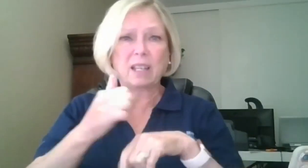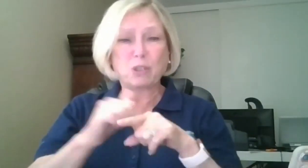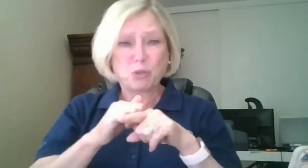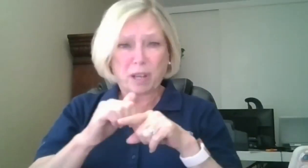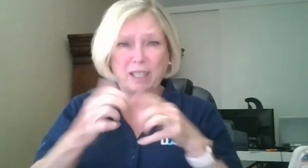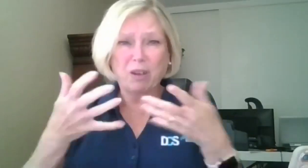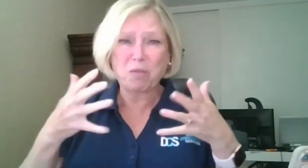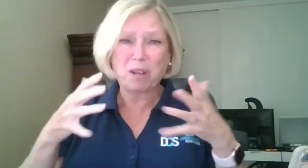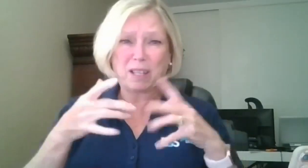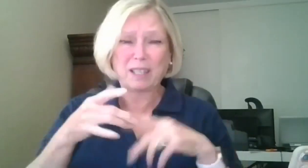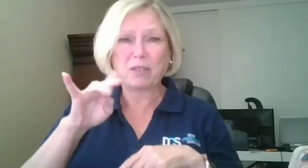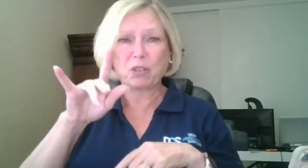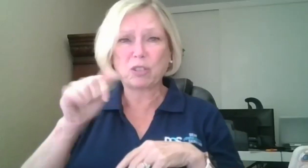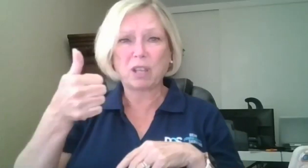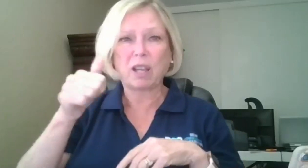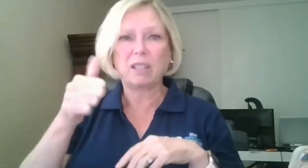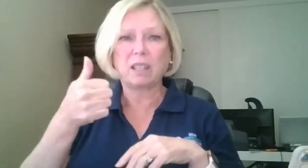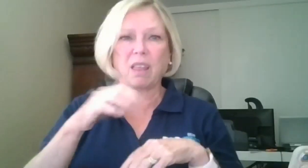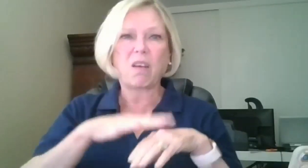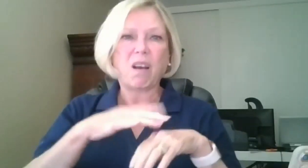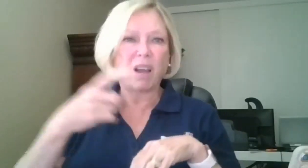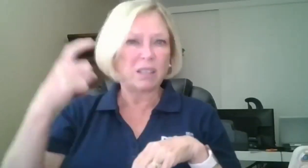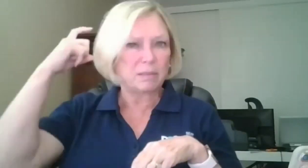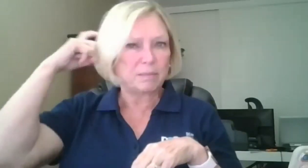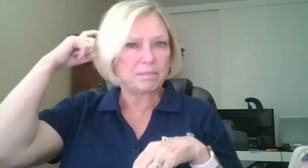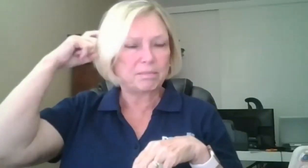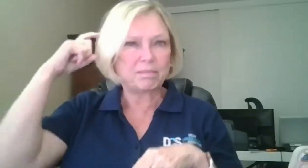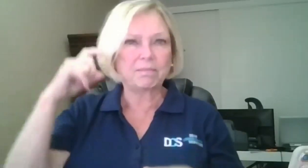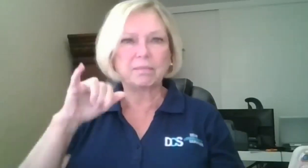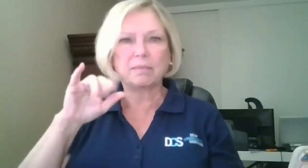We have set up training already for July 10th